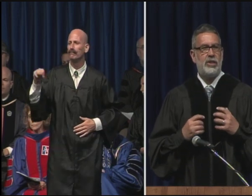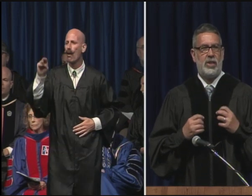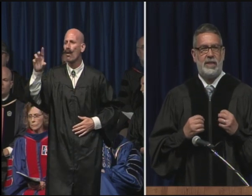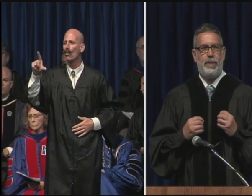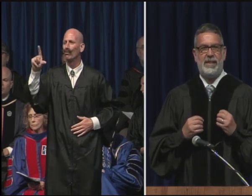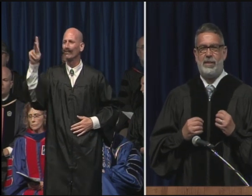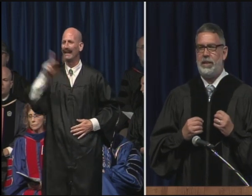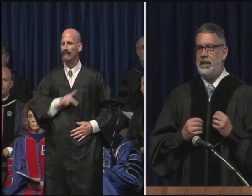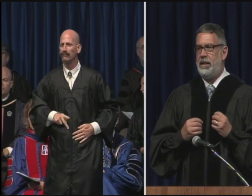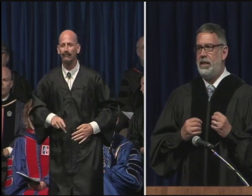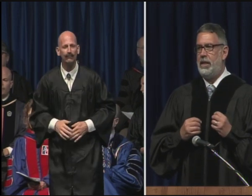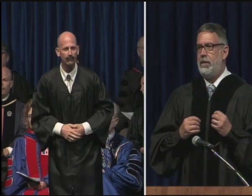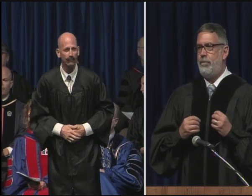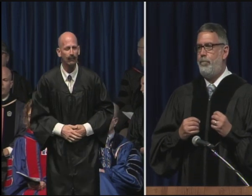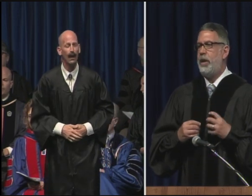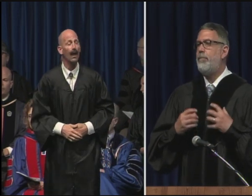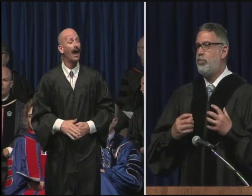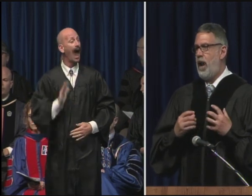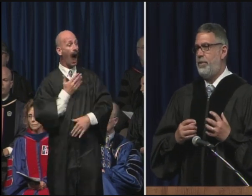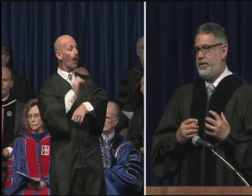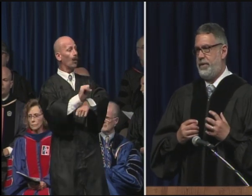just a possibility, but a promise.